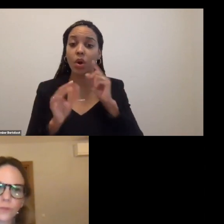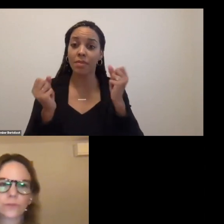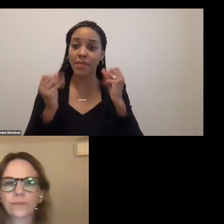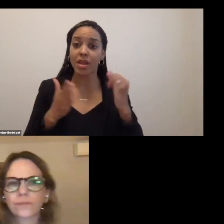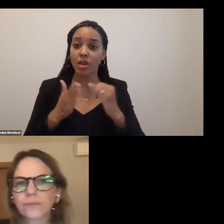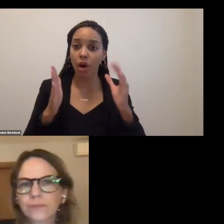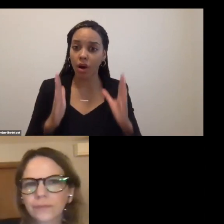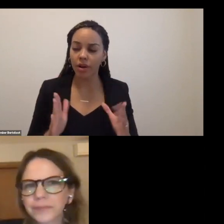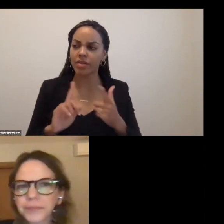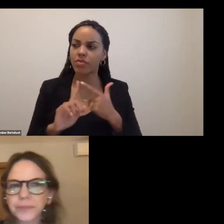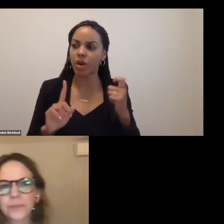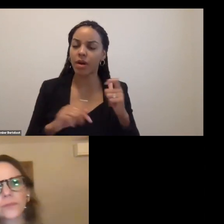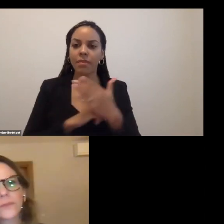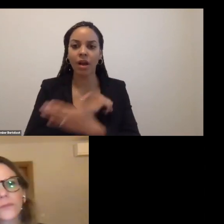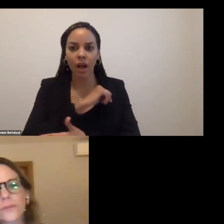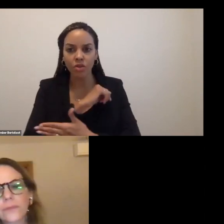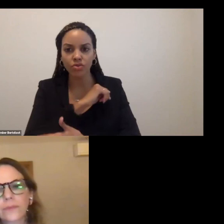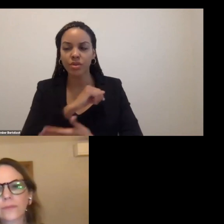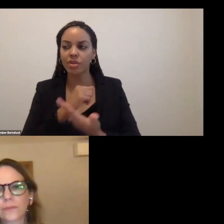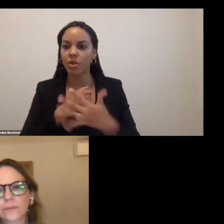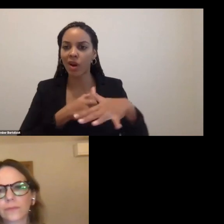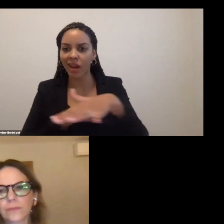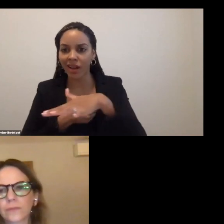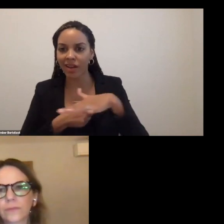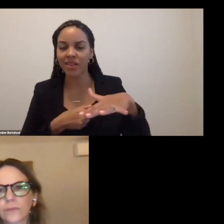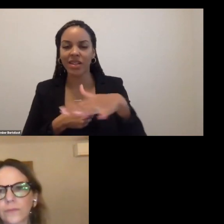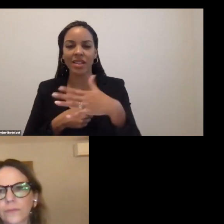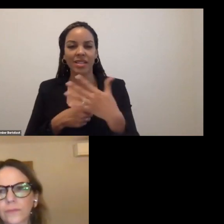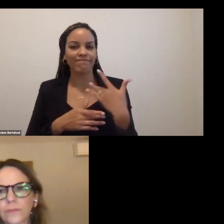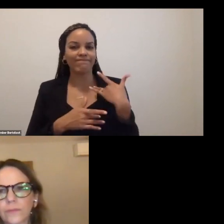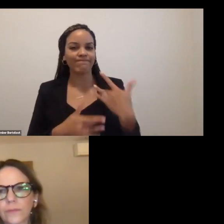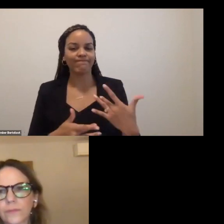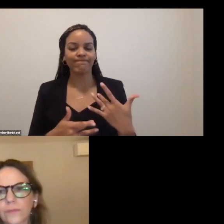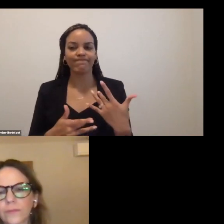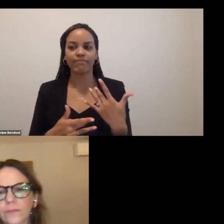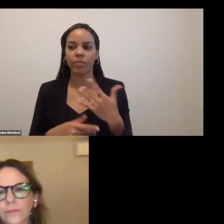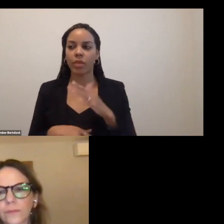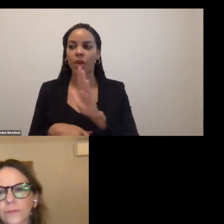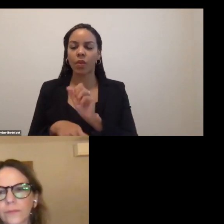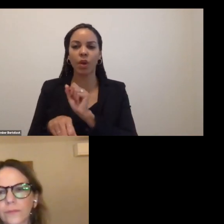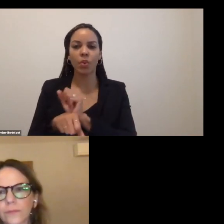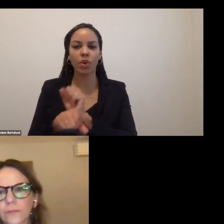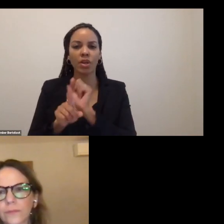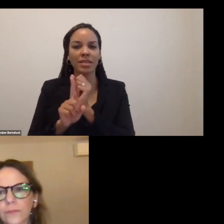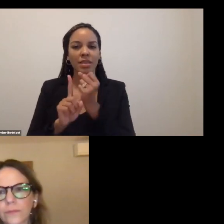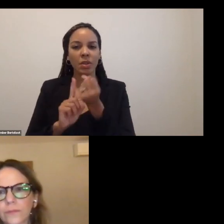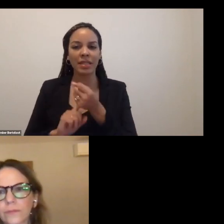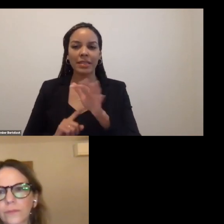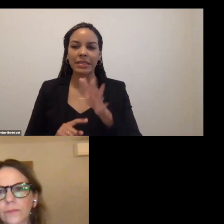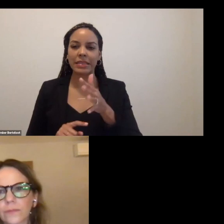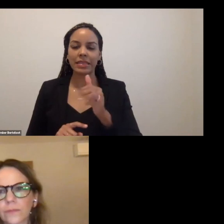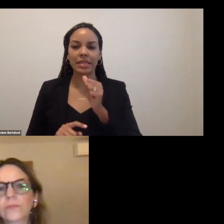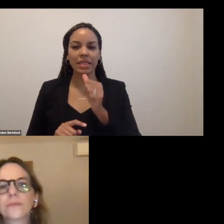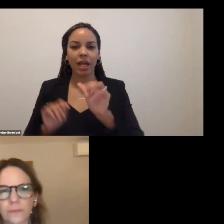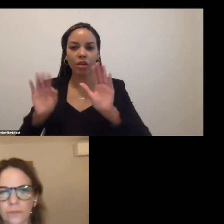come from countries or areas where their working conditions are not so good as